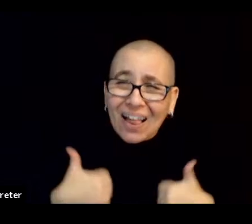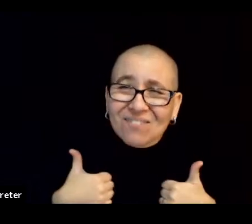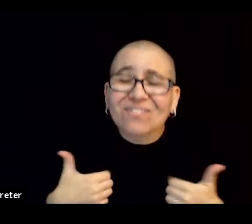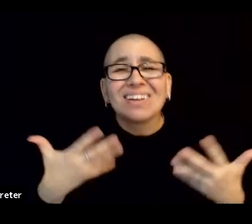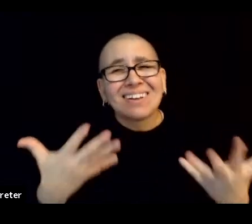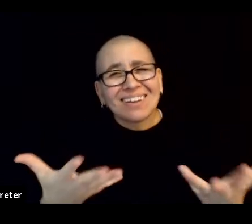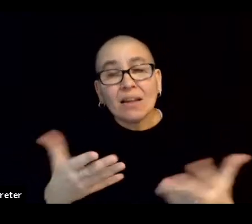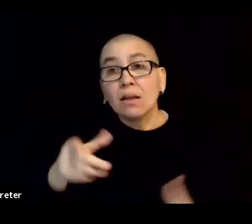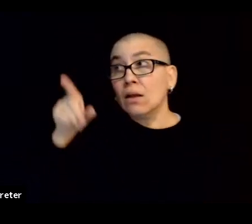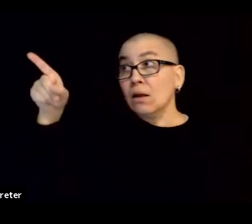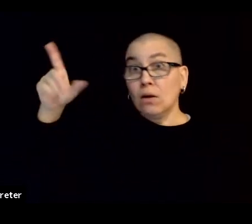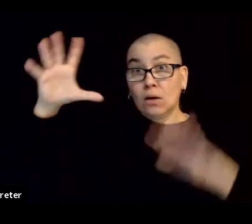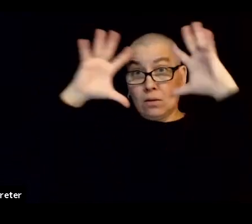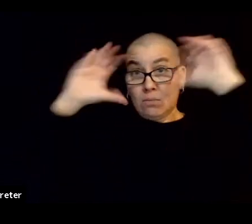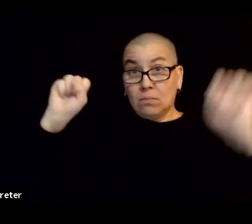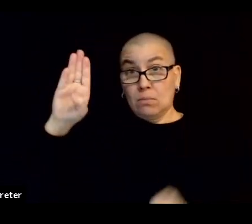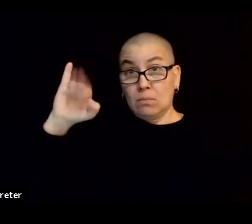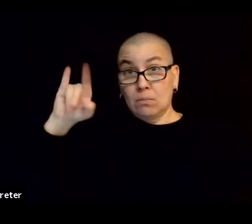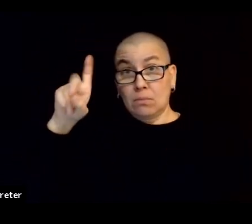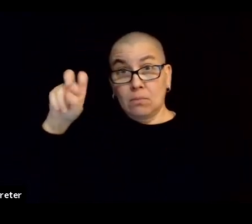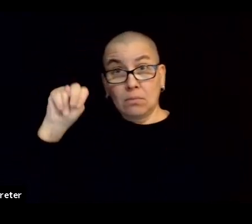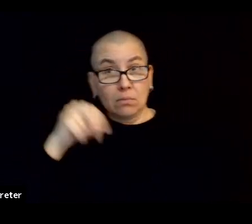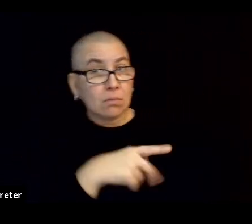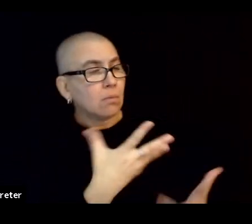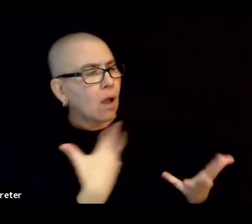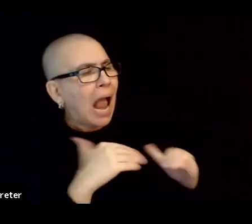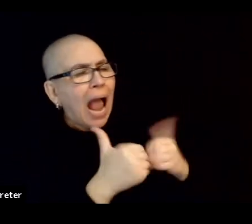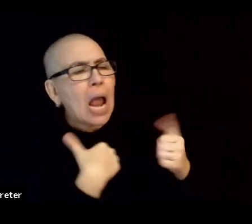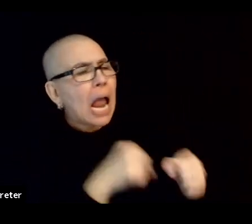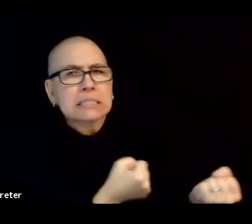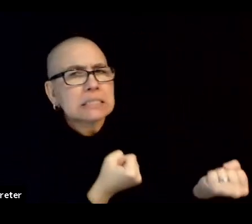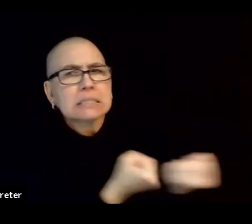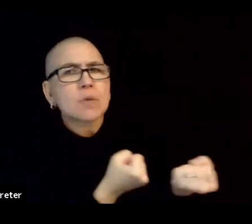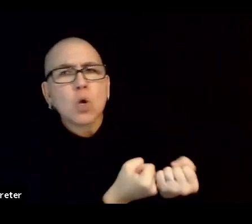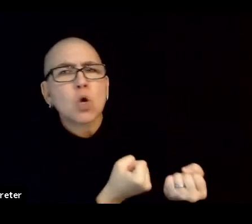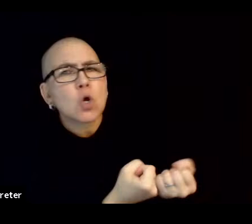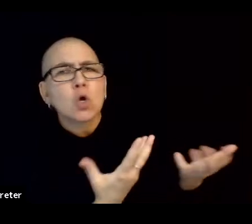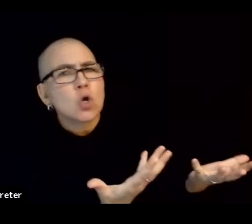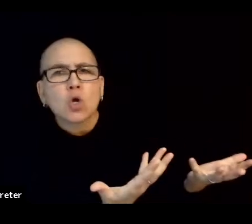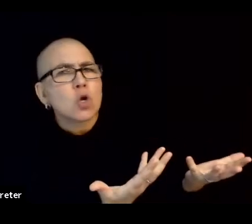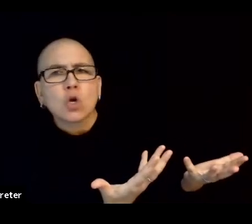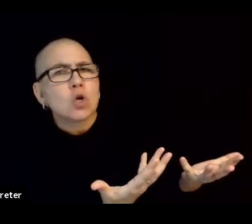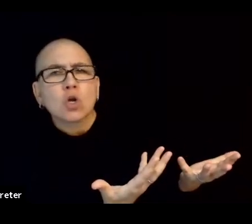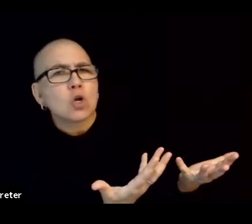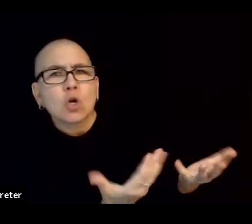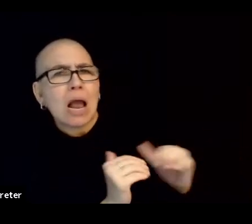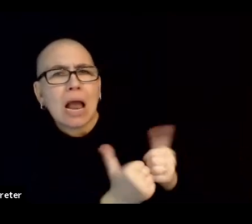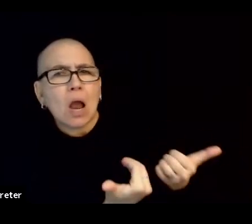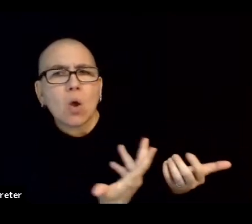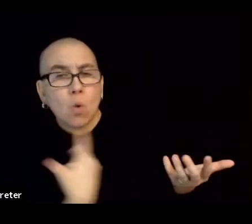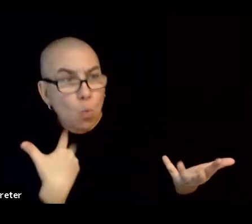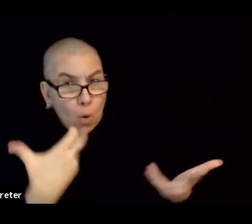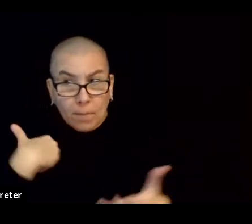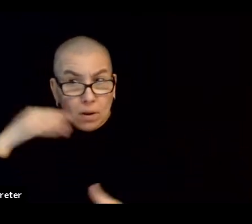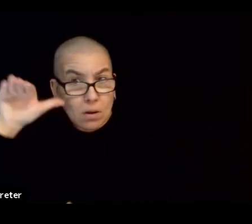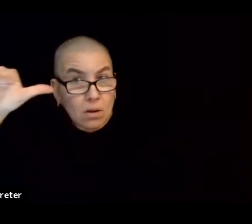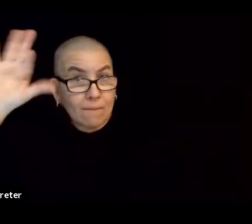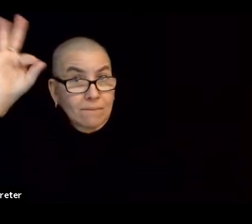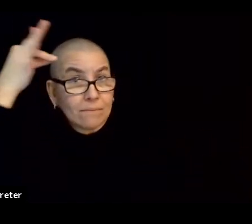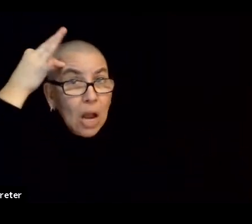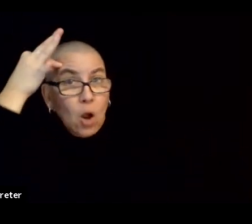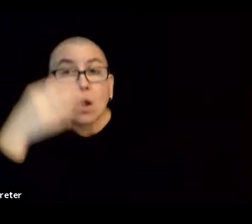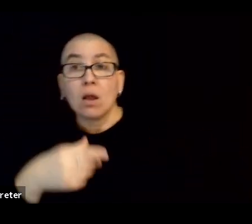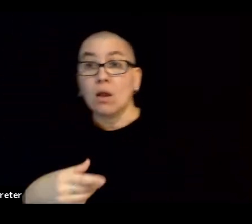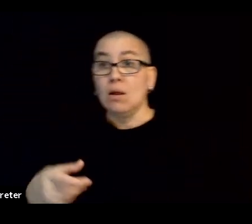or do you want us to come in and have a federal site, or do you want both of those things to happen? And so I think there is plans out